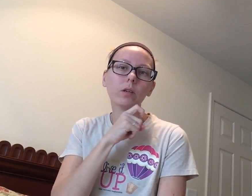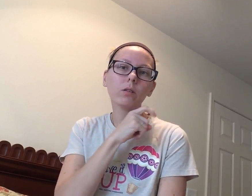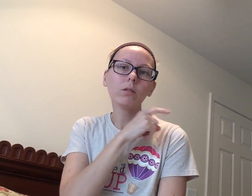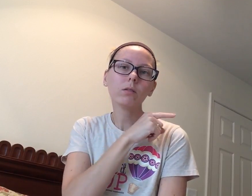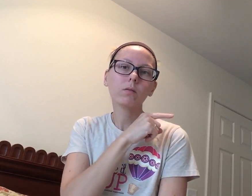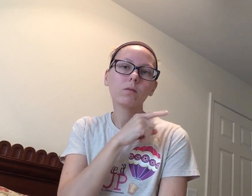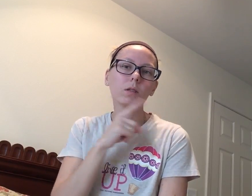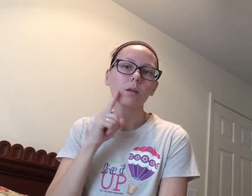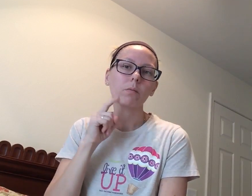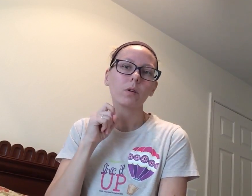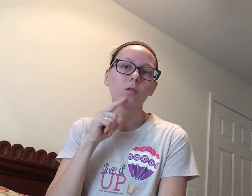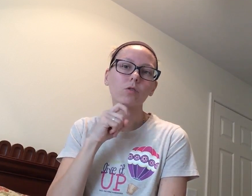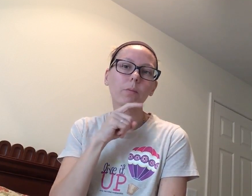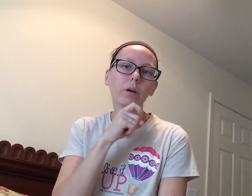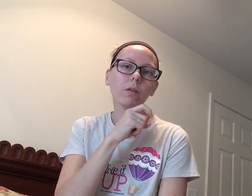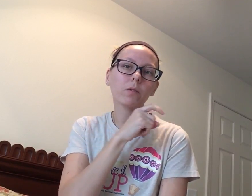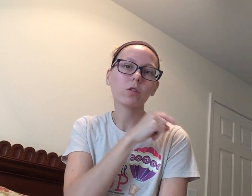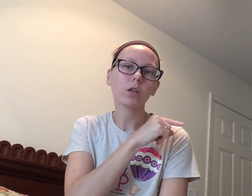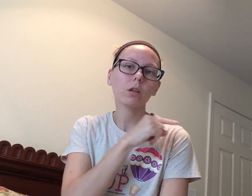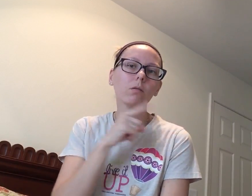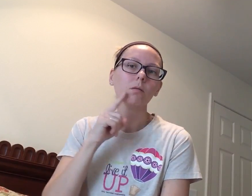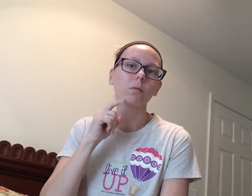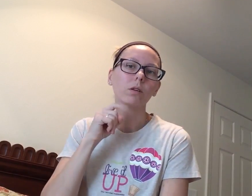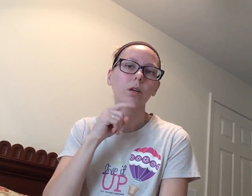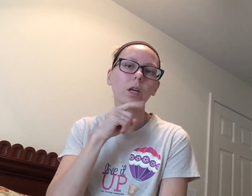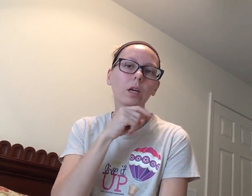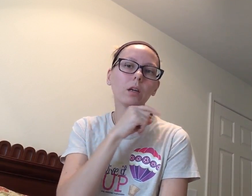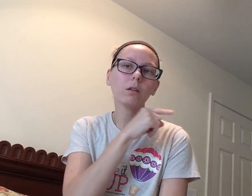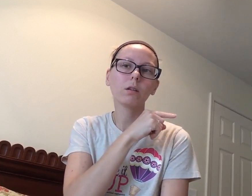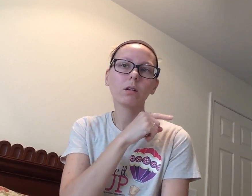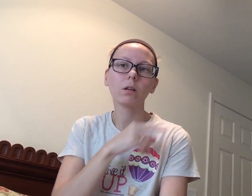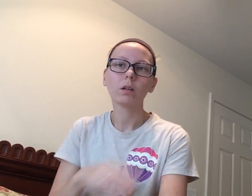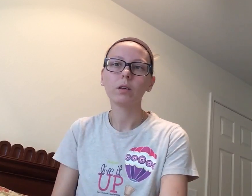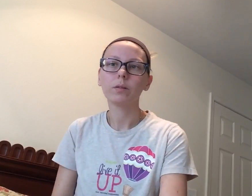Cereal. That milk dropping off the chin when you're eating it.